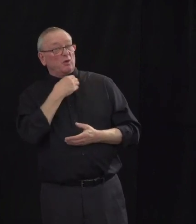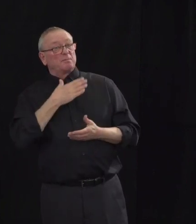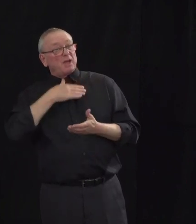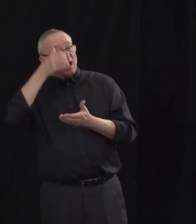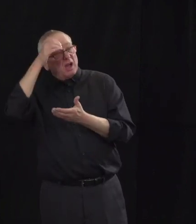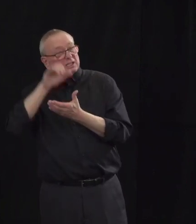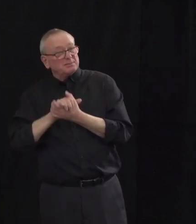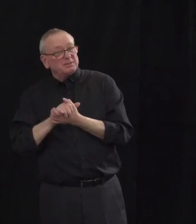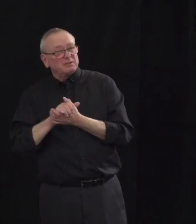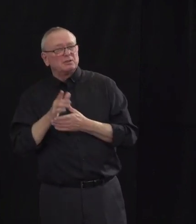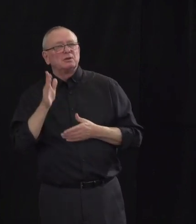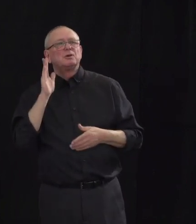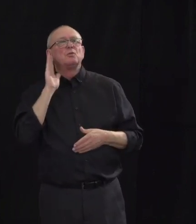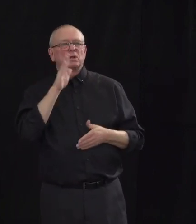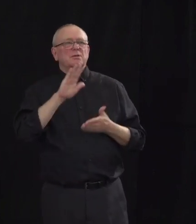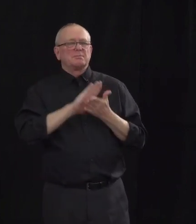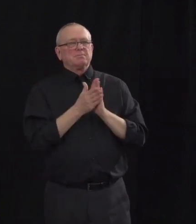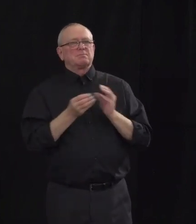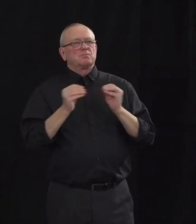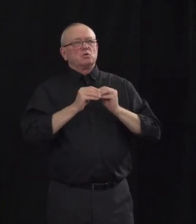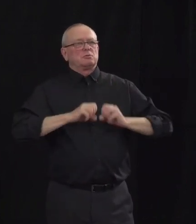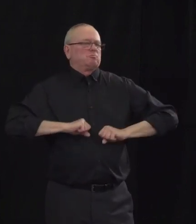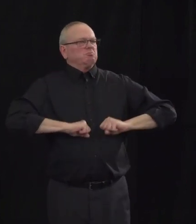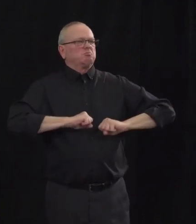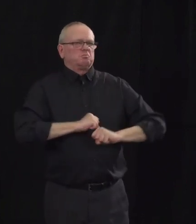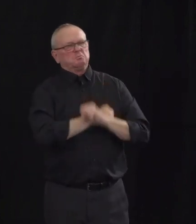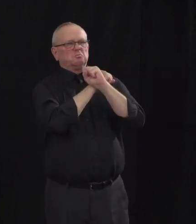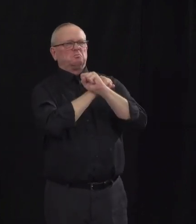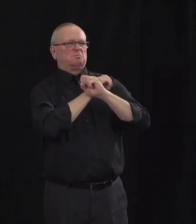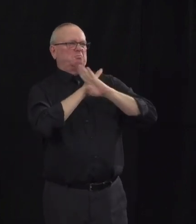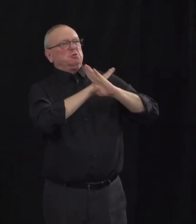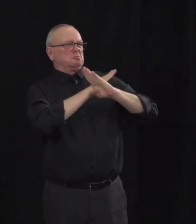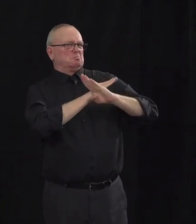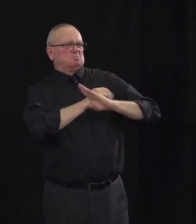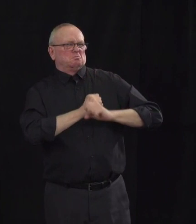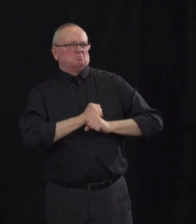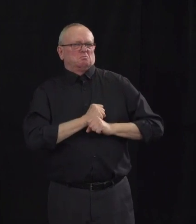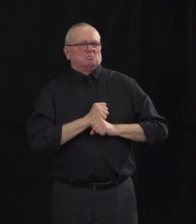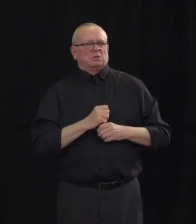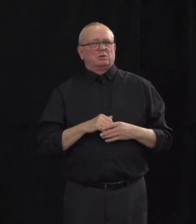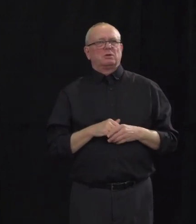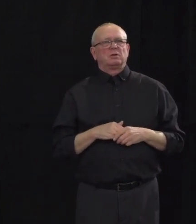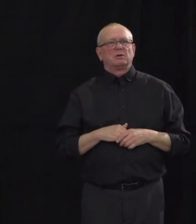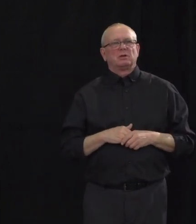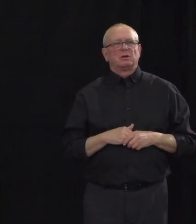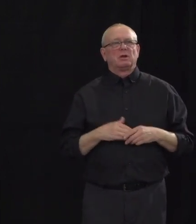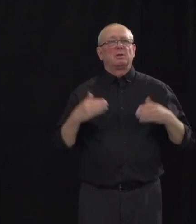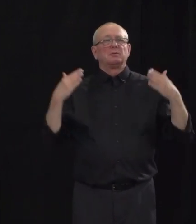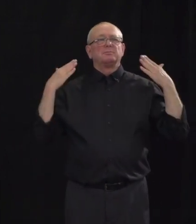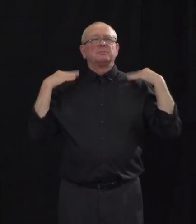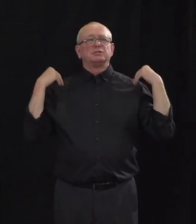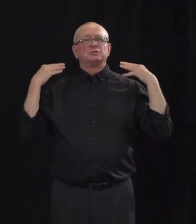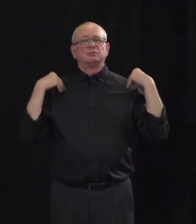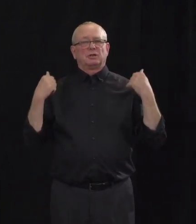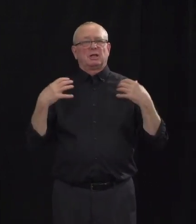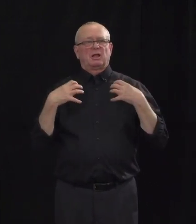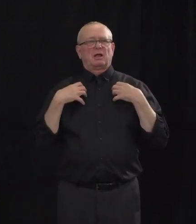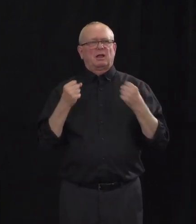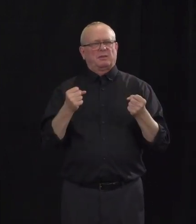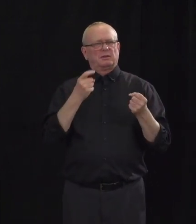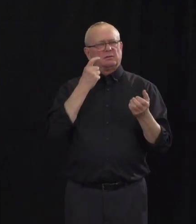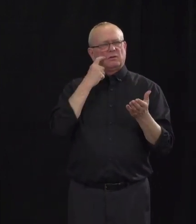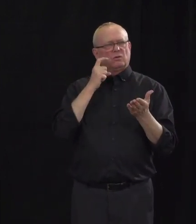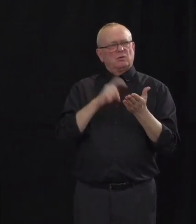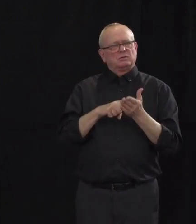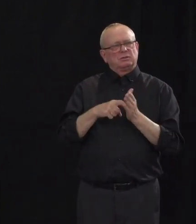that his wife was being defamed by a neighbor who had been an acquaintance of his for many years, he went down to chat with the